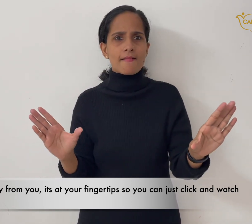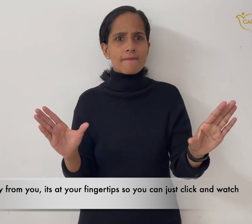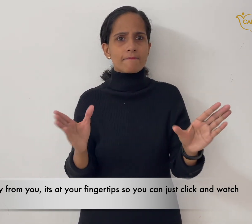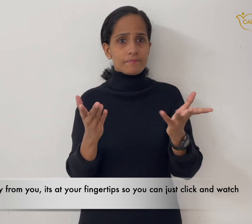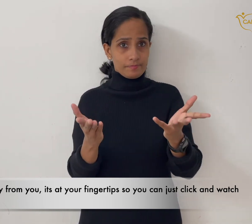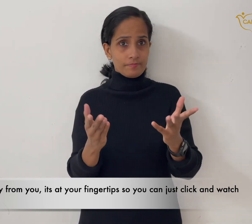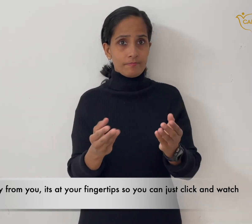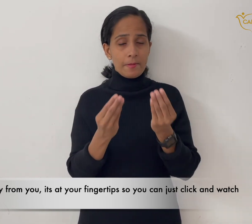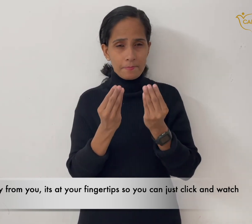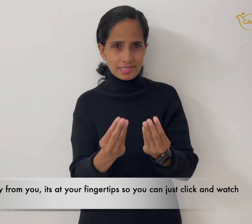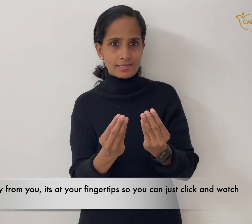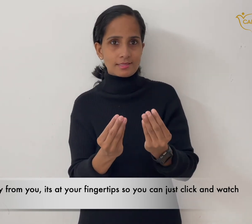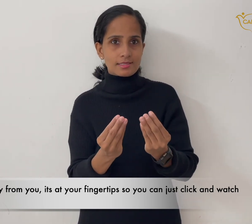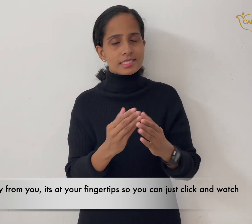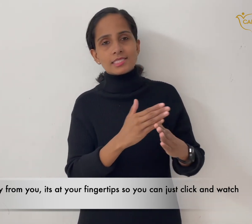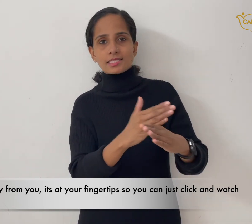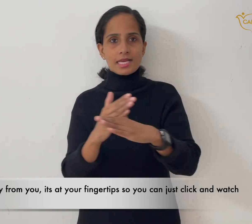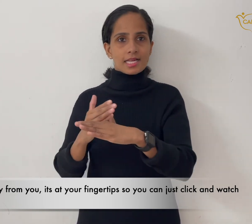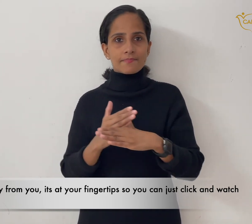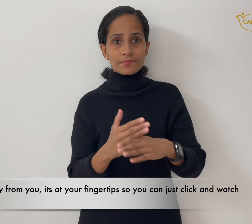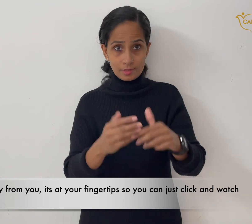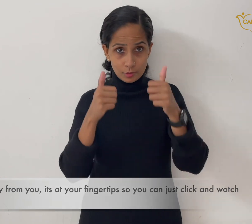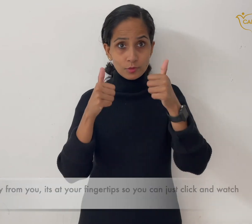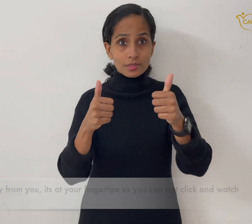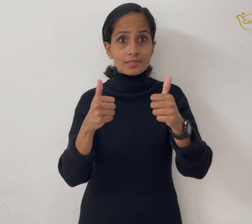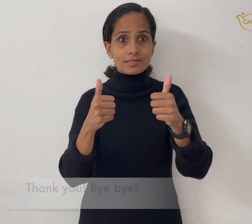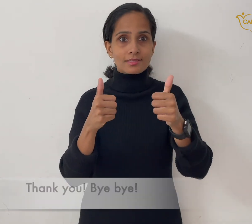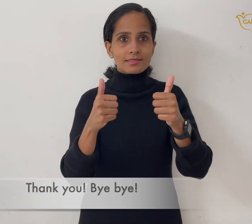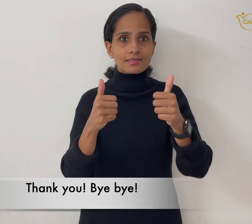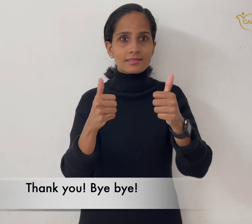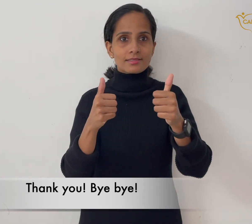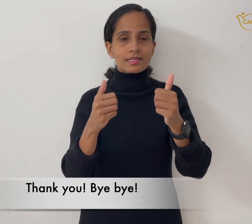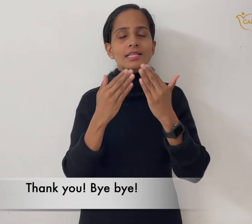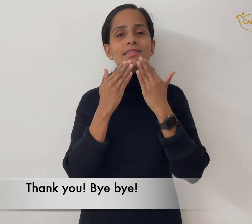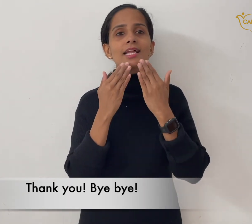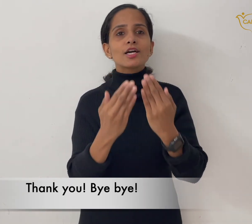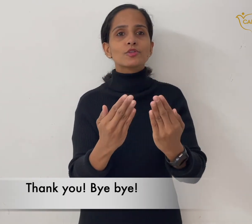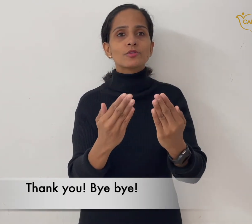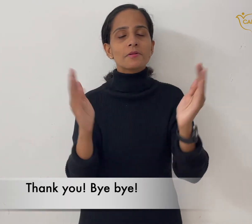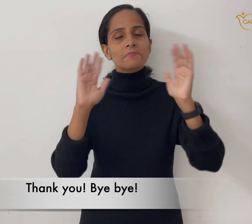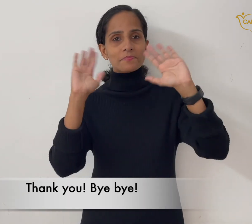just click and watch. Thank you. Bye-bye.